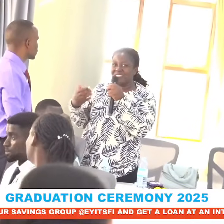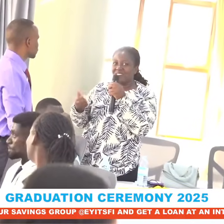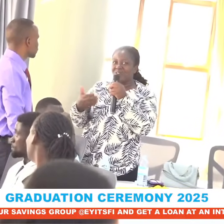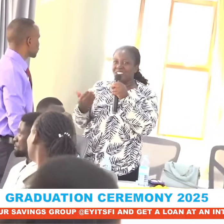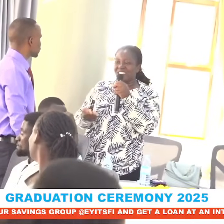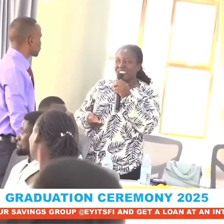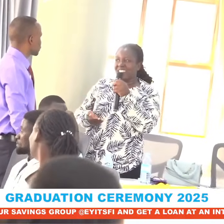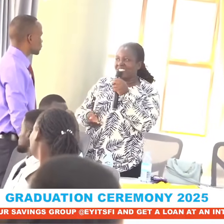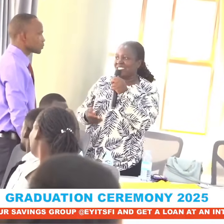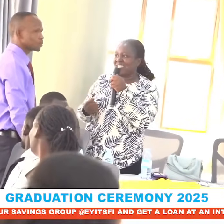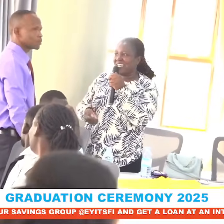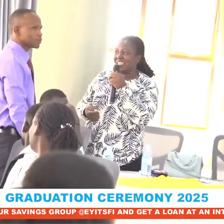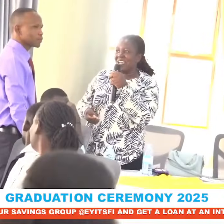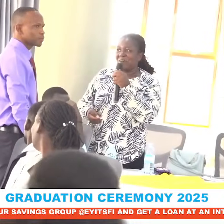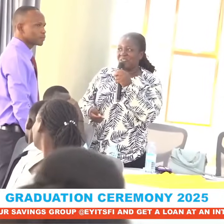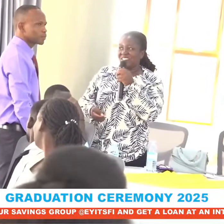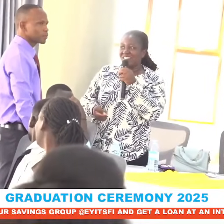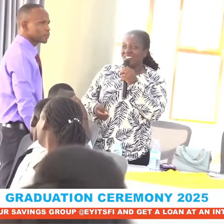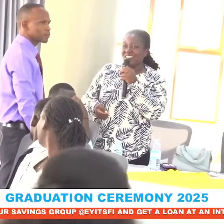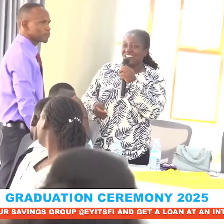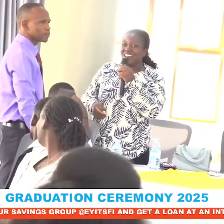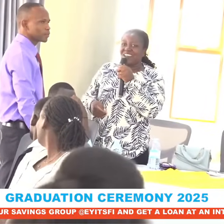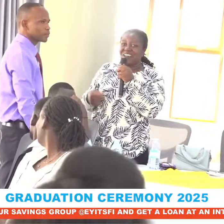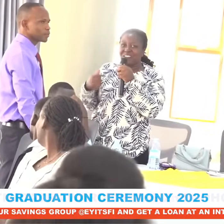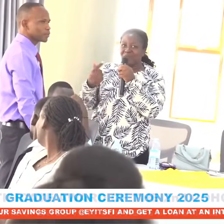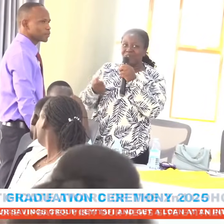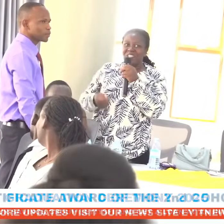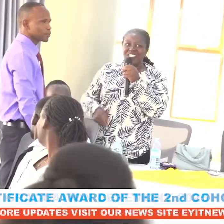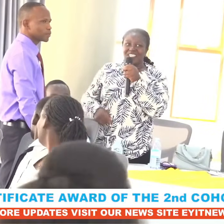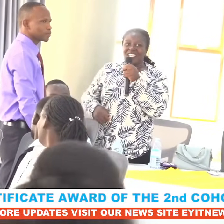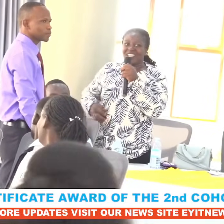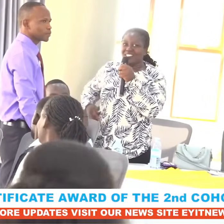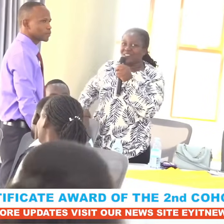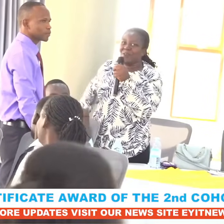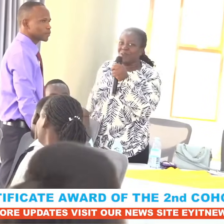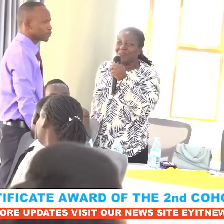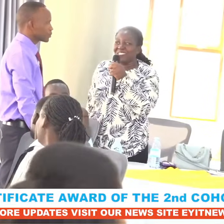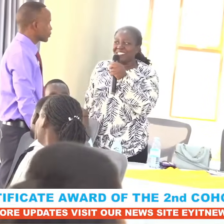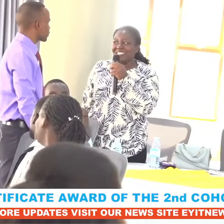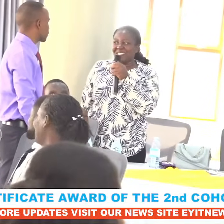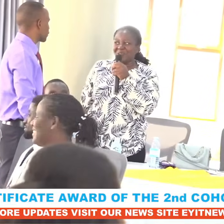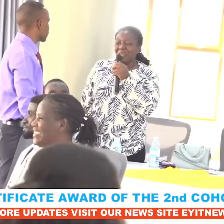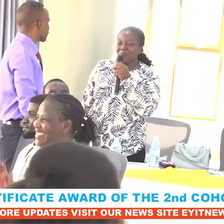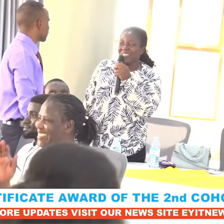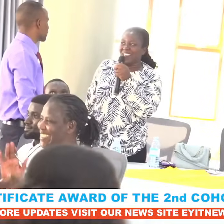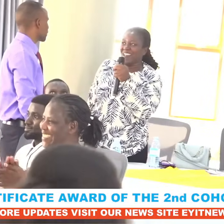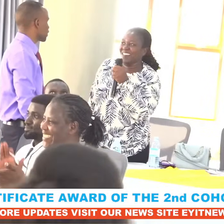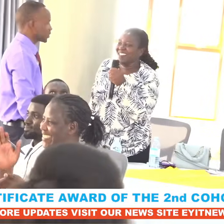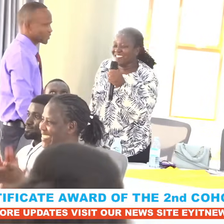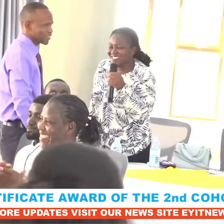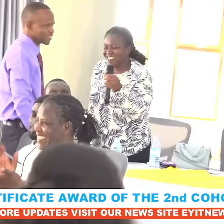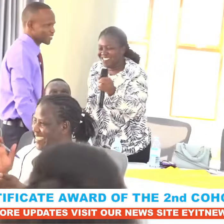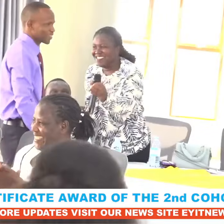much interested in sign language. And I'm joining the next cohort. That's why I'm here.